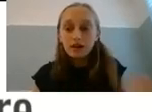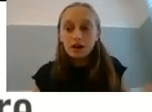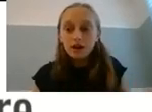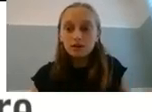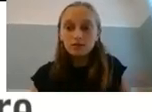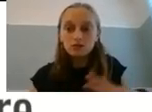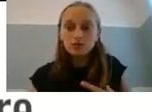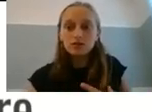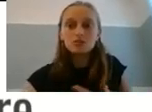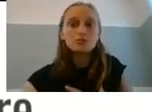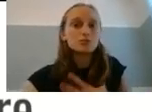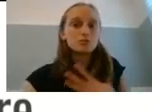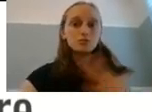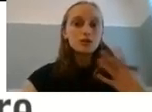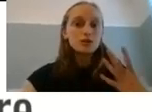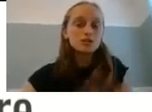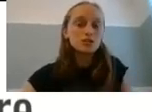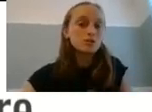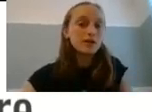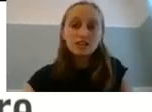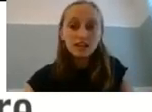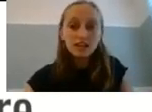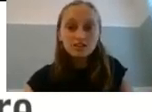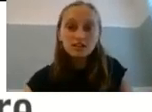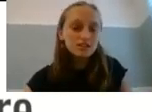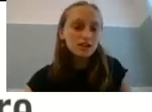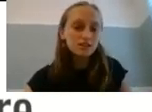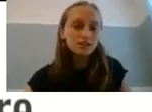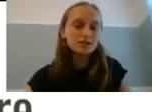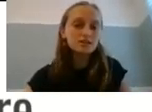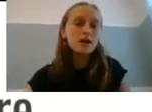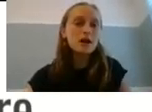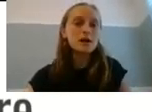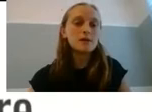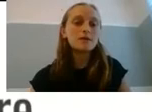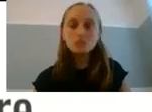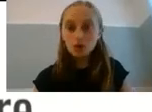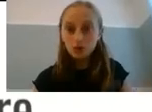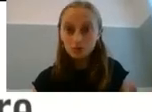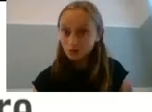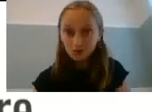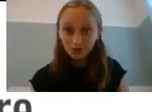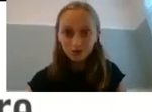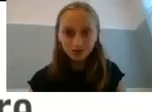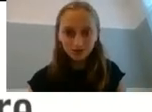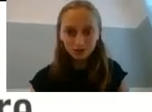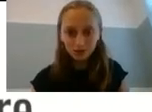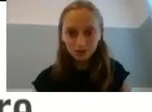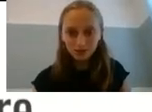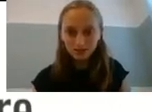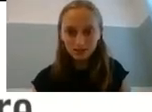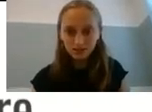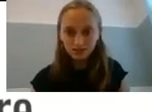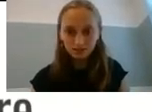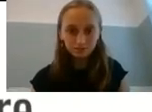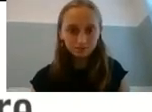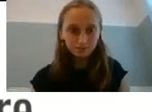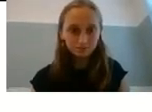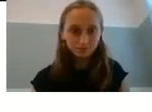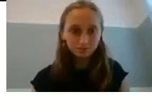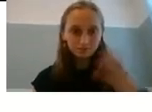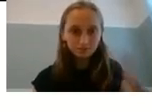uh we just wanted to continue educating ourselves and others um and so to do so to conclude our presentation